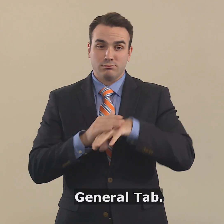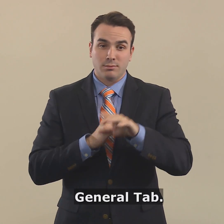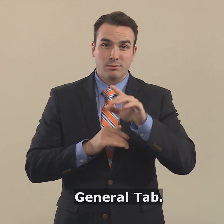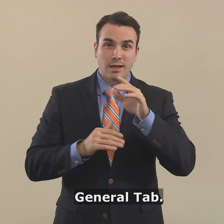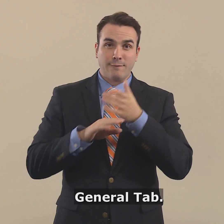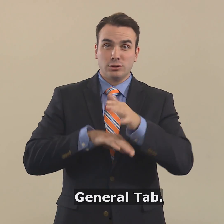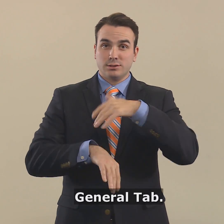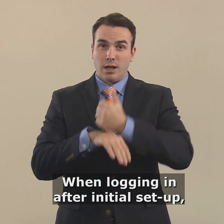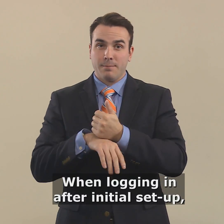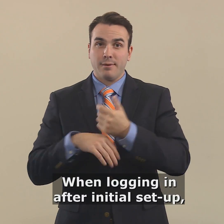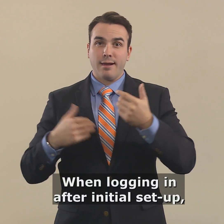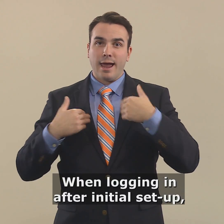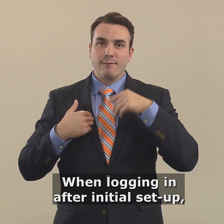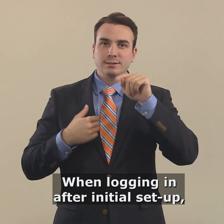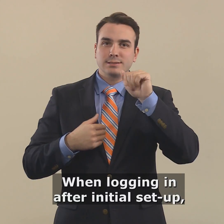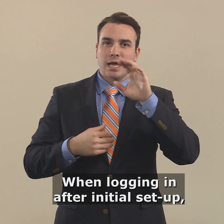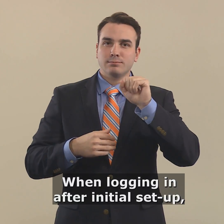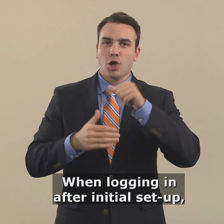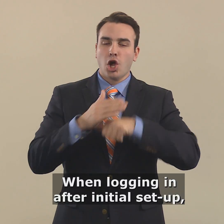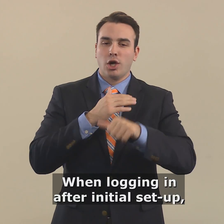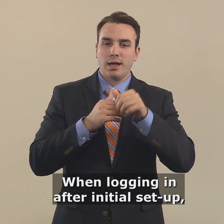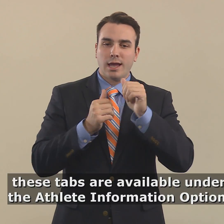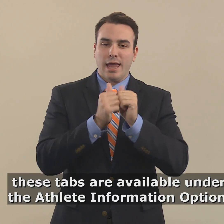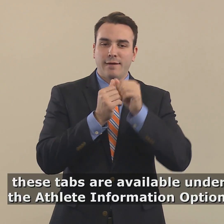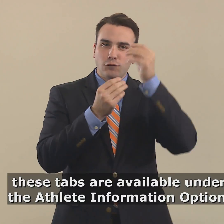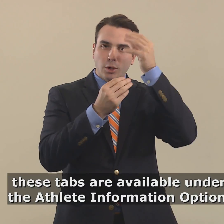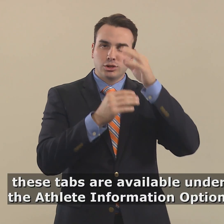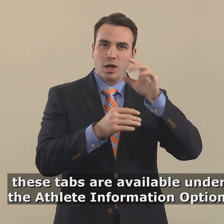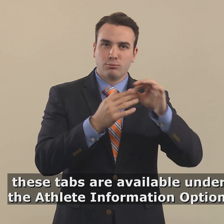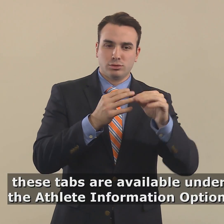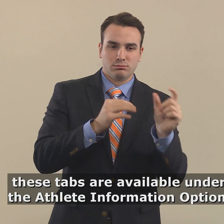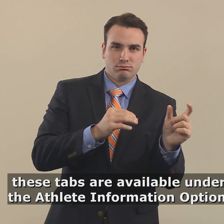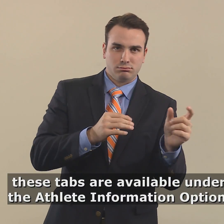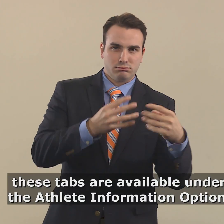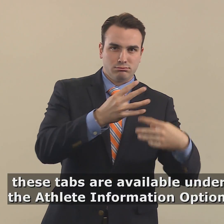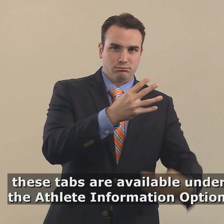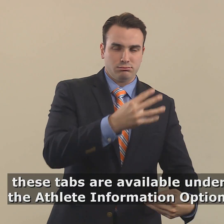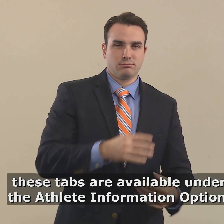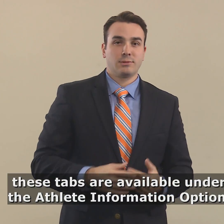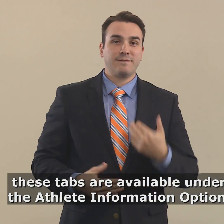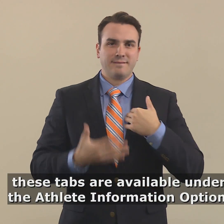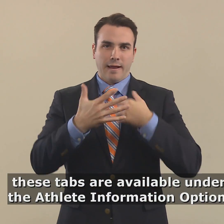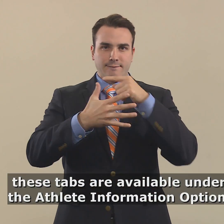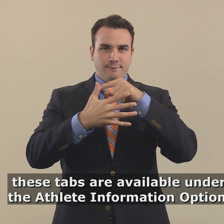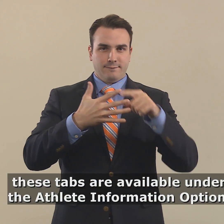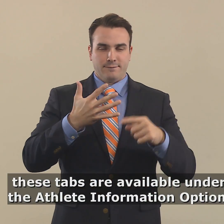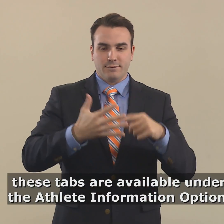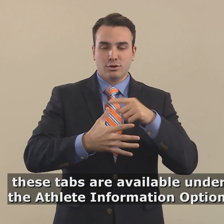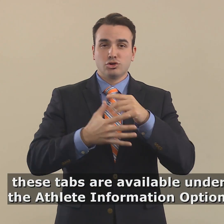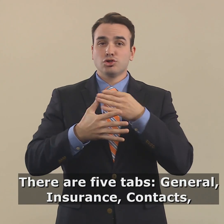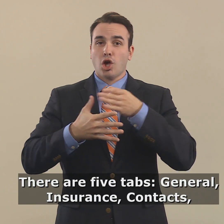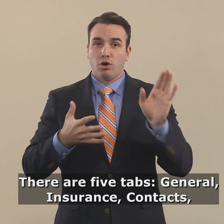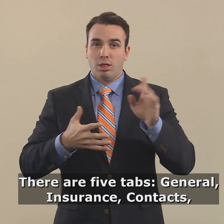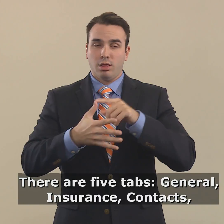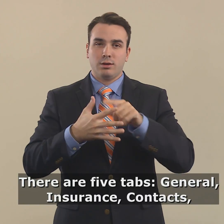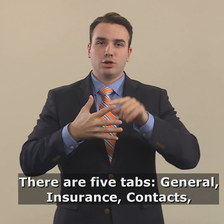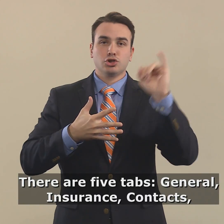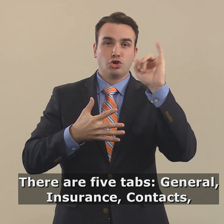tab. When logging in after initial setup, these tabs are available under the Athlete Information option. There are 5 tabs: